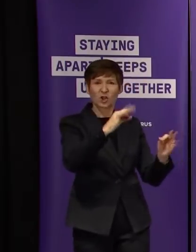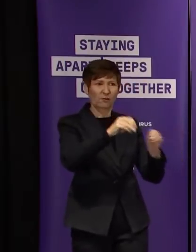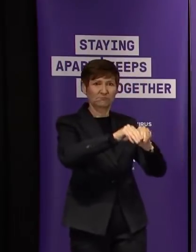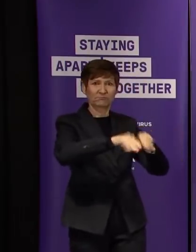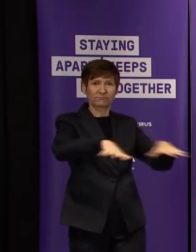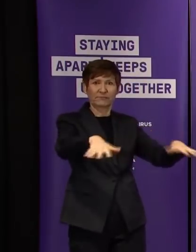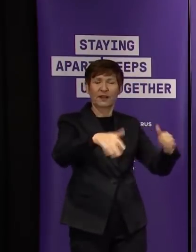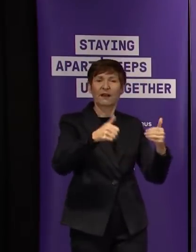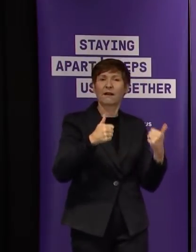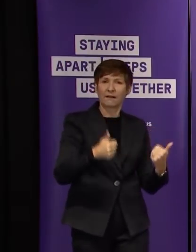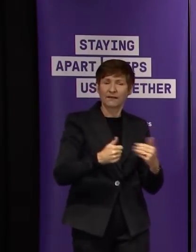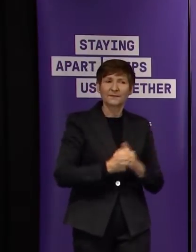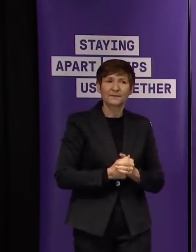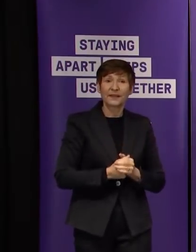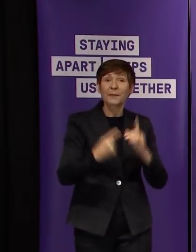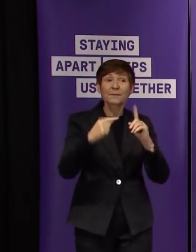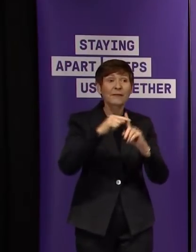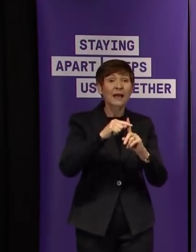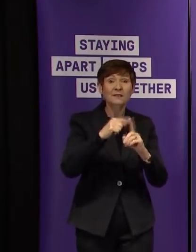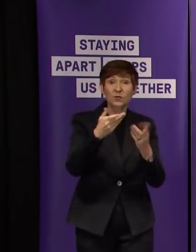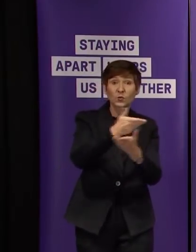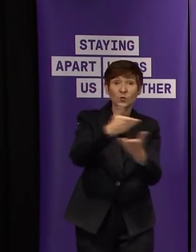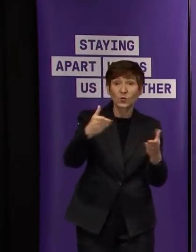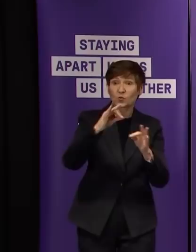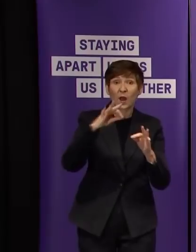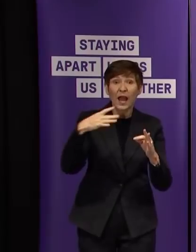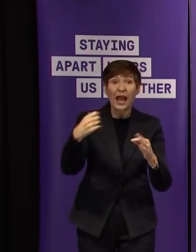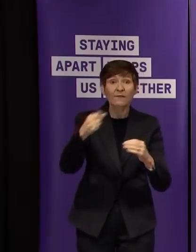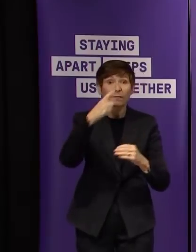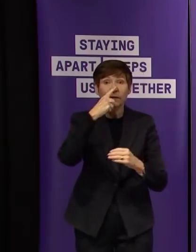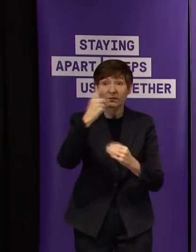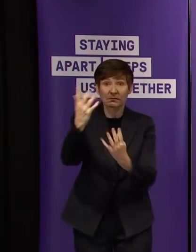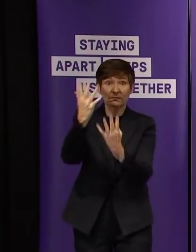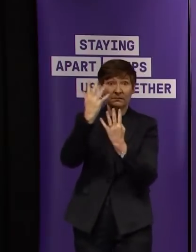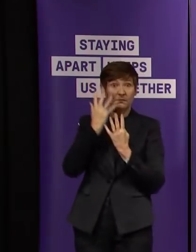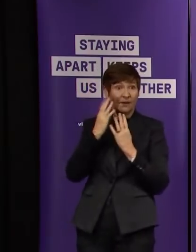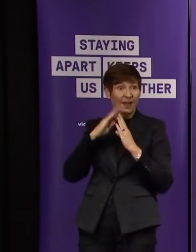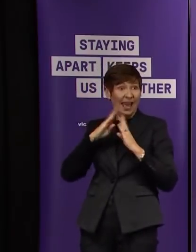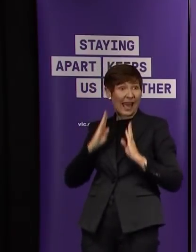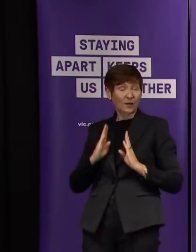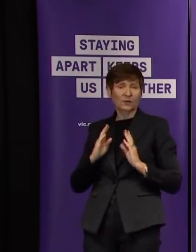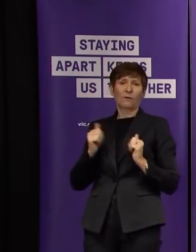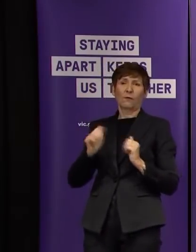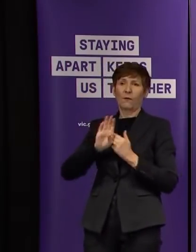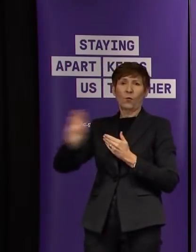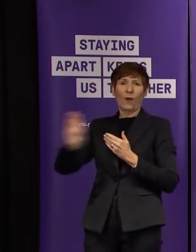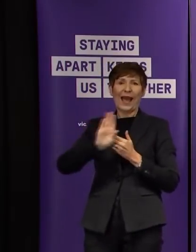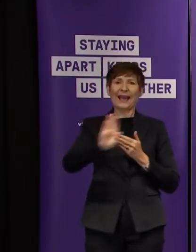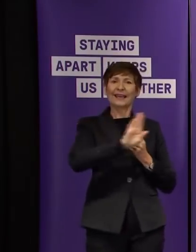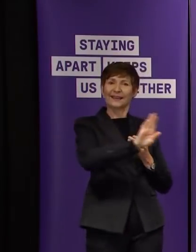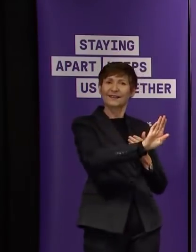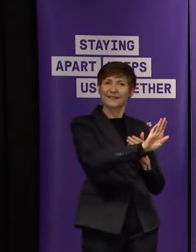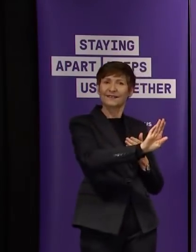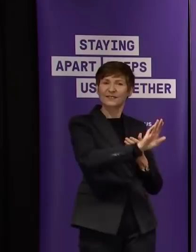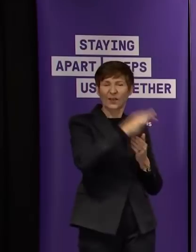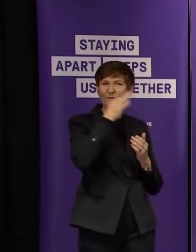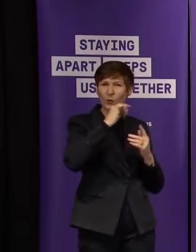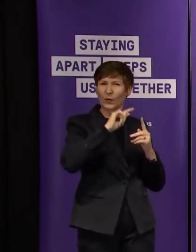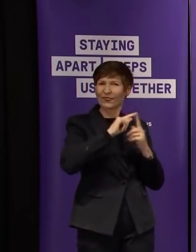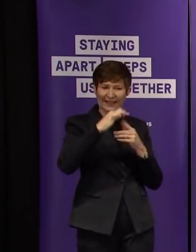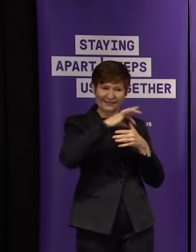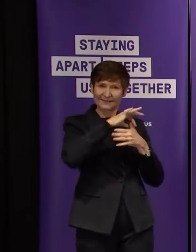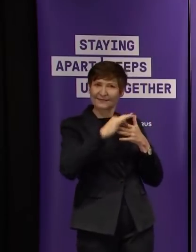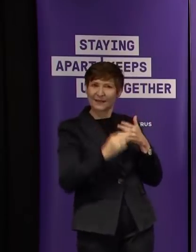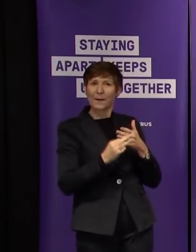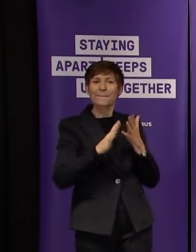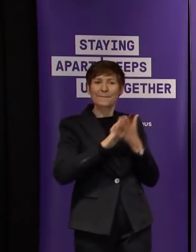on visitors to your home, and everything that's been done in the workplace setting. So it's absolutely the combination. Can we make trigger points